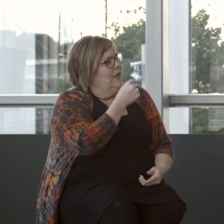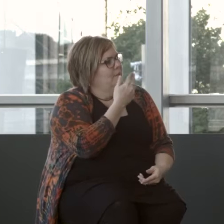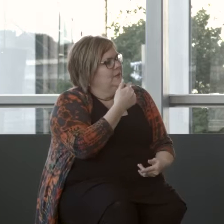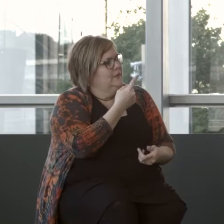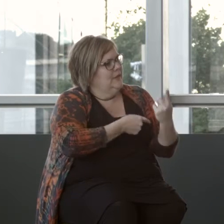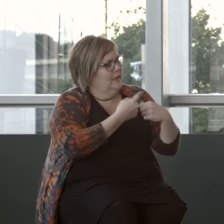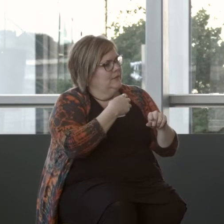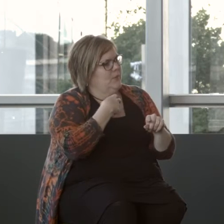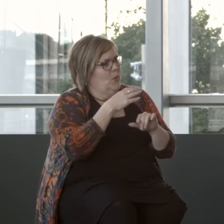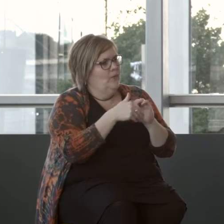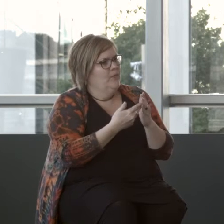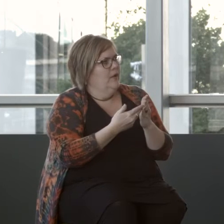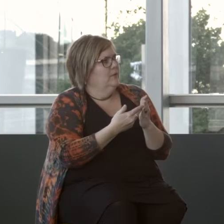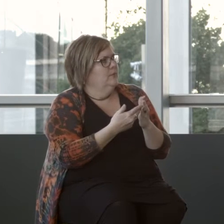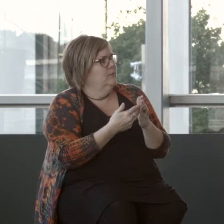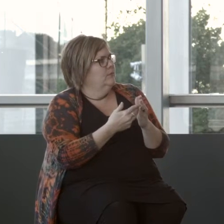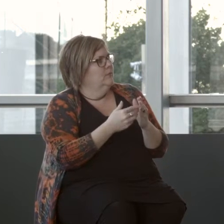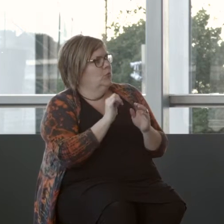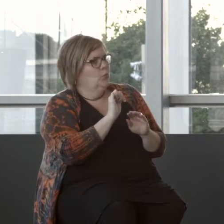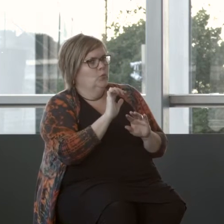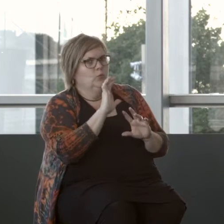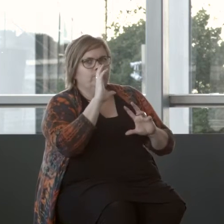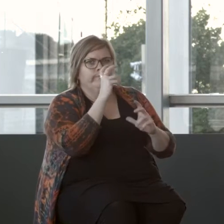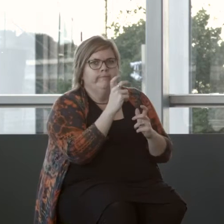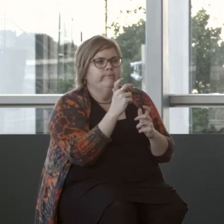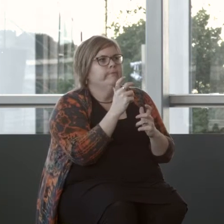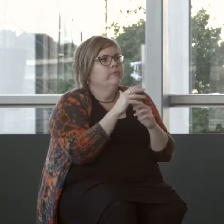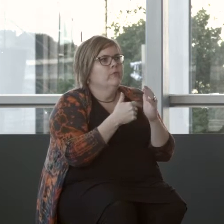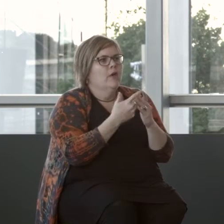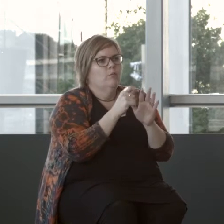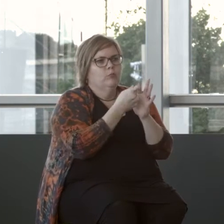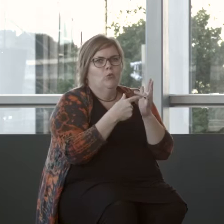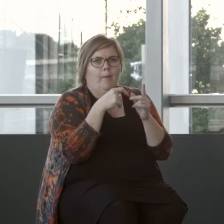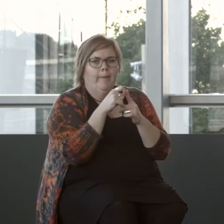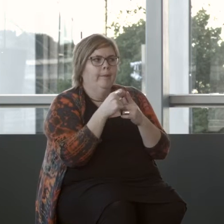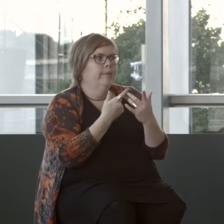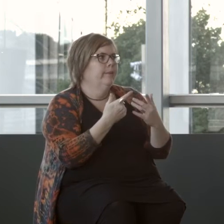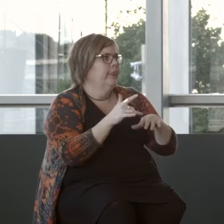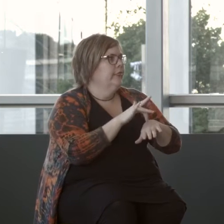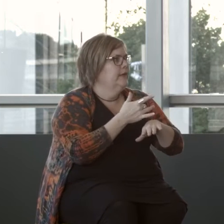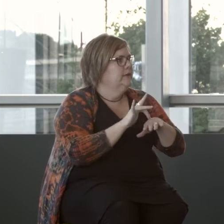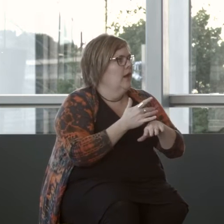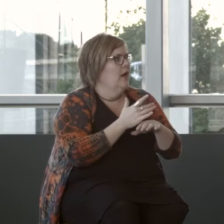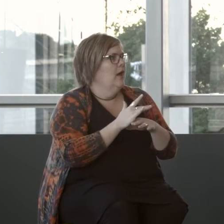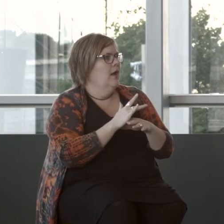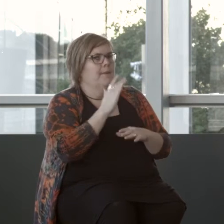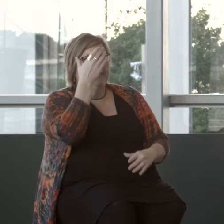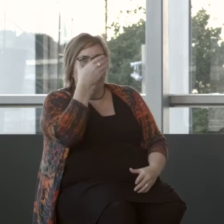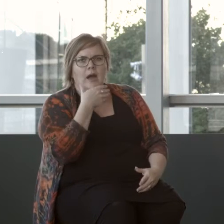more where this, your fascination with props, theater,